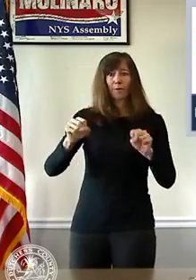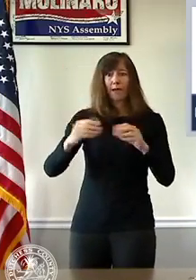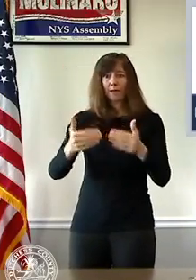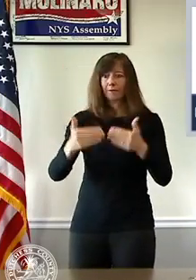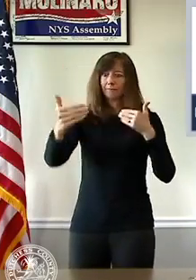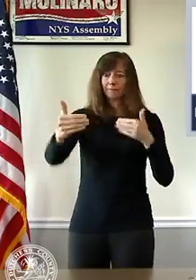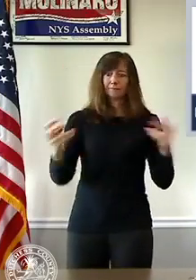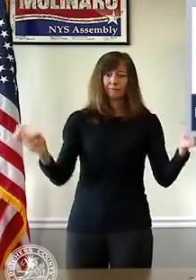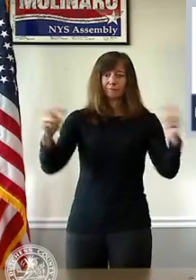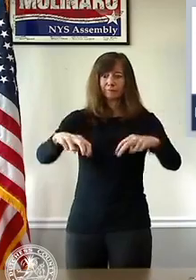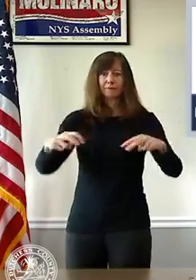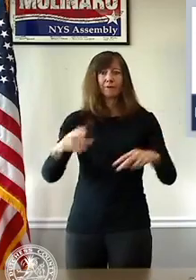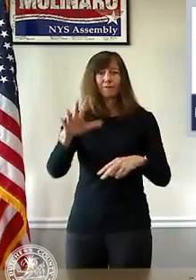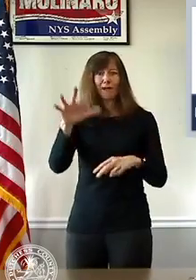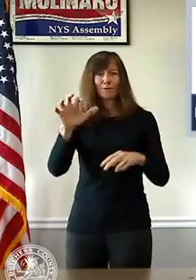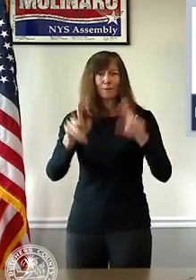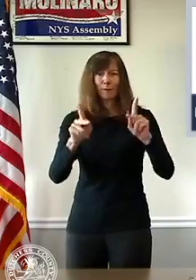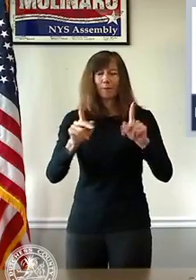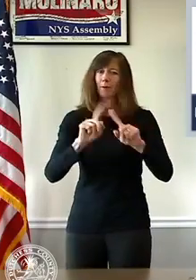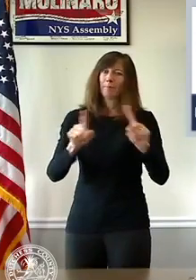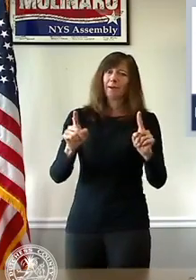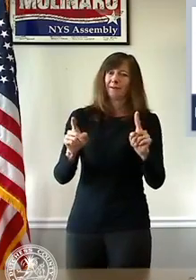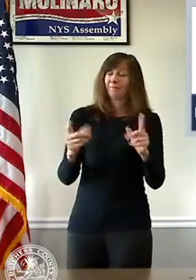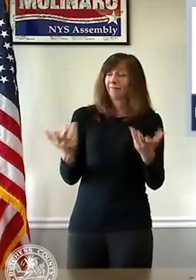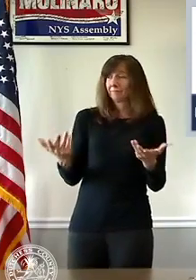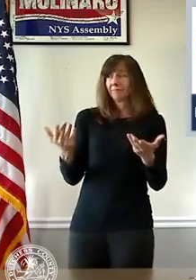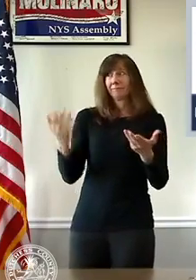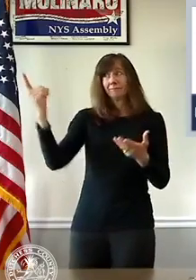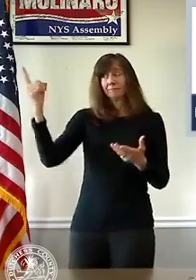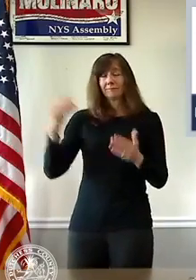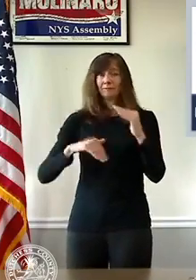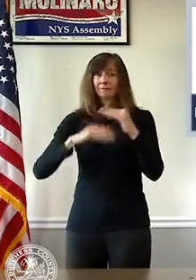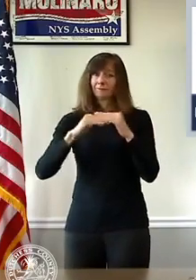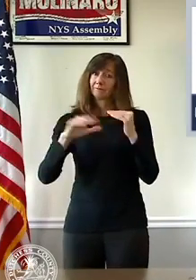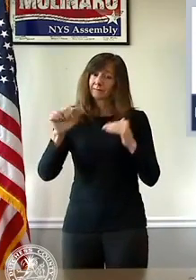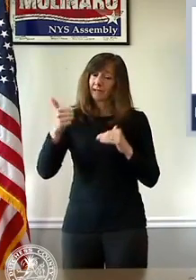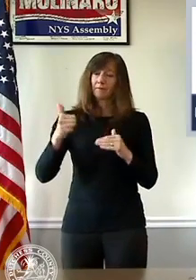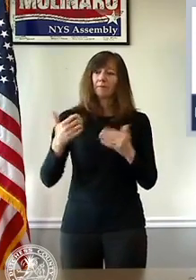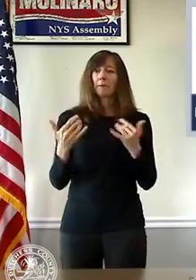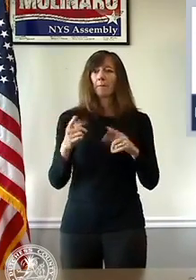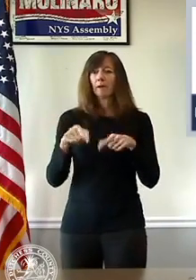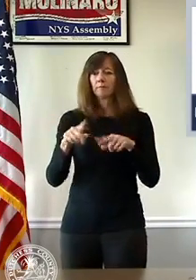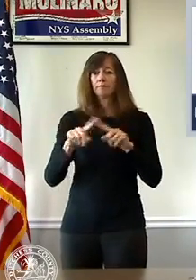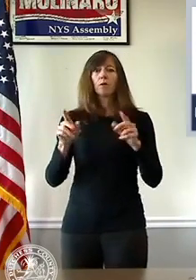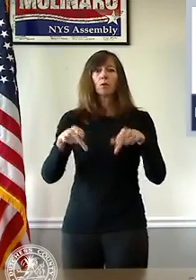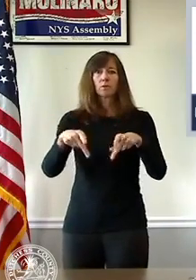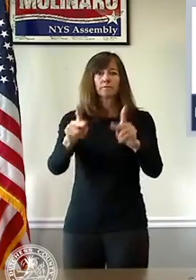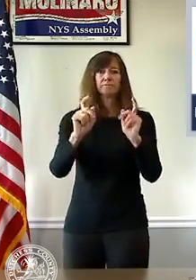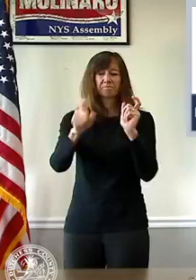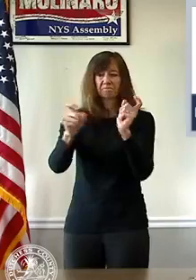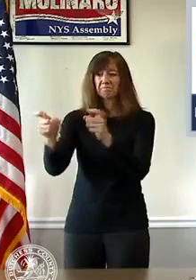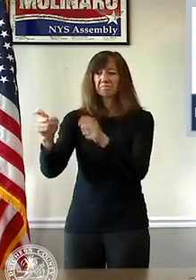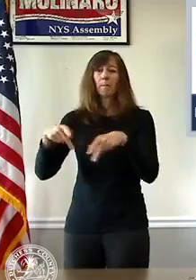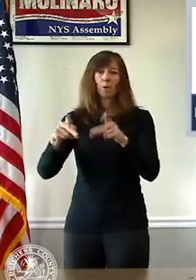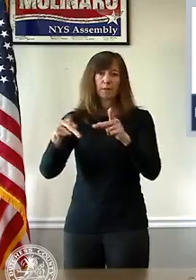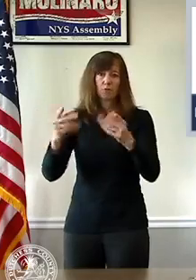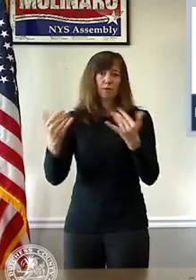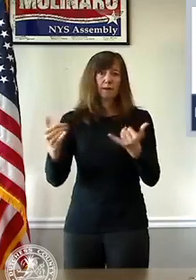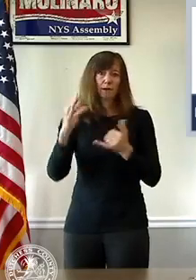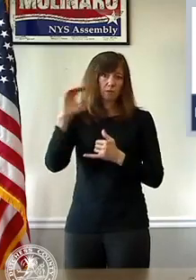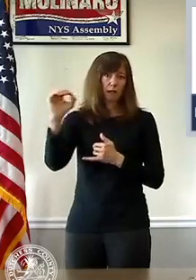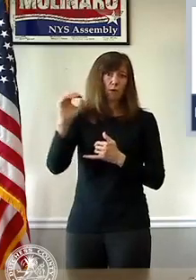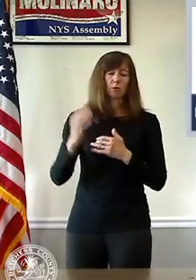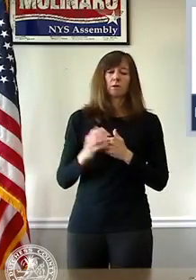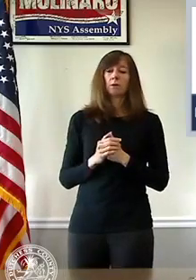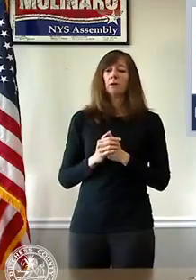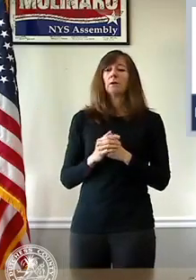number. But our county health department is permitting those public pools, and we're going to move forward with those. But as far as gyms are concerned, we'd like to get them